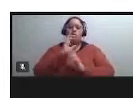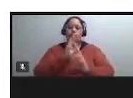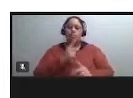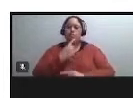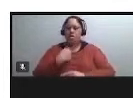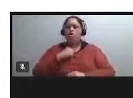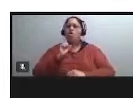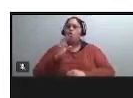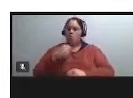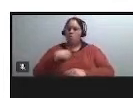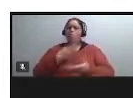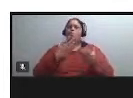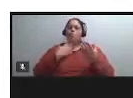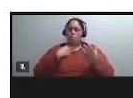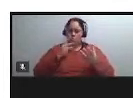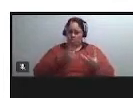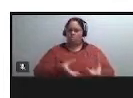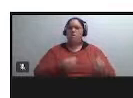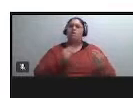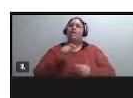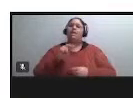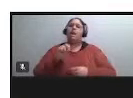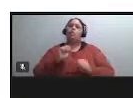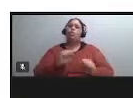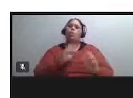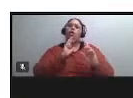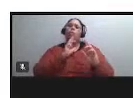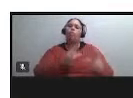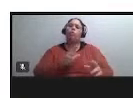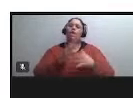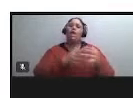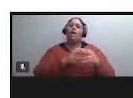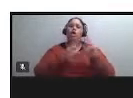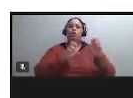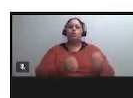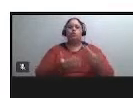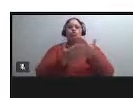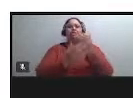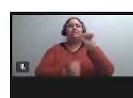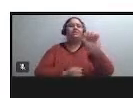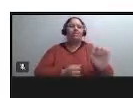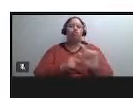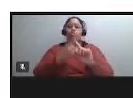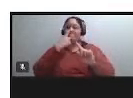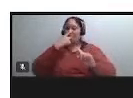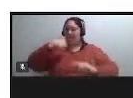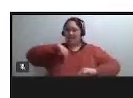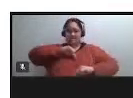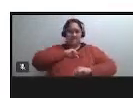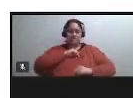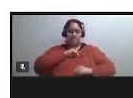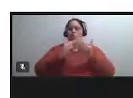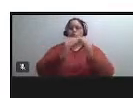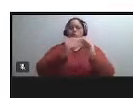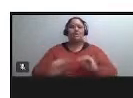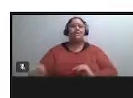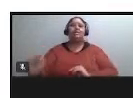that report about the tetanati issues that were raised there. And it's not for us, it's about the communities